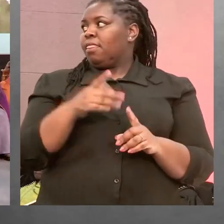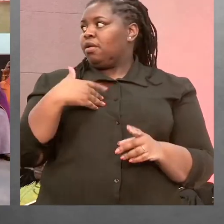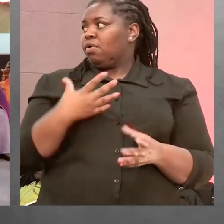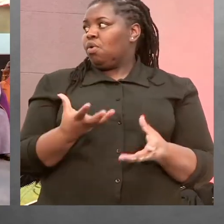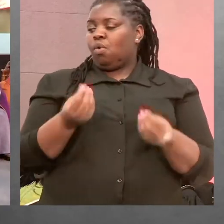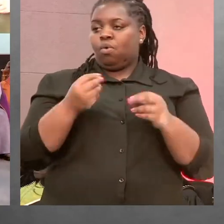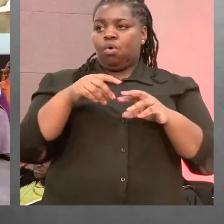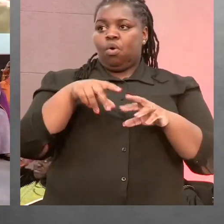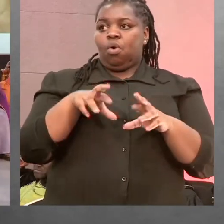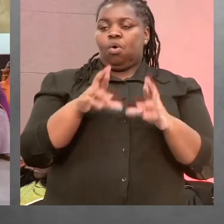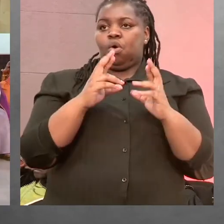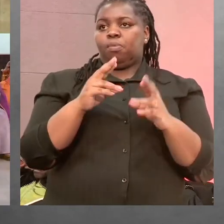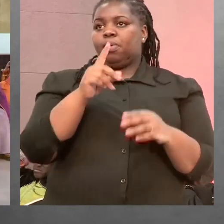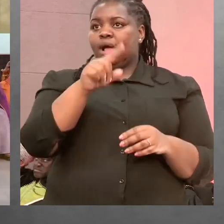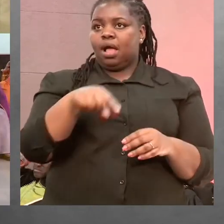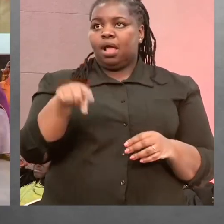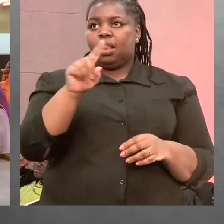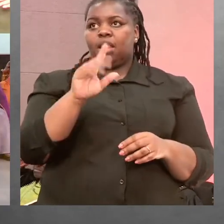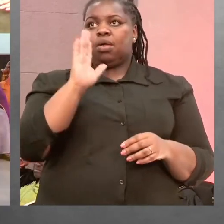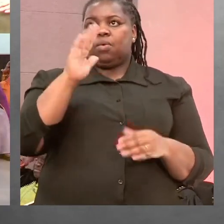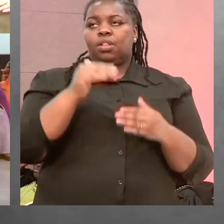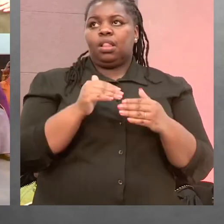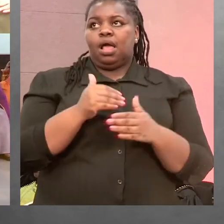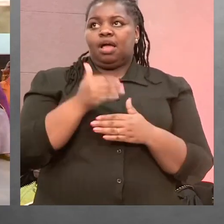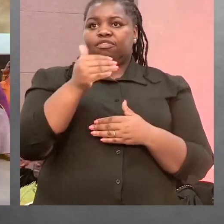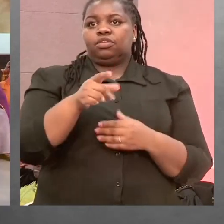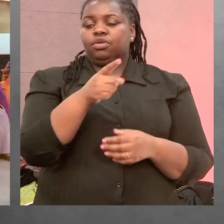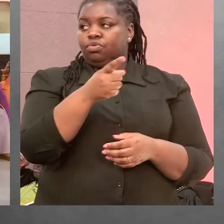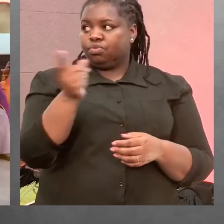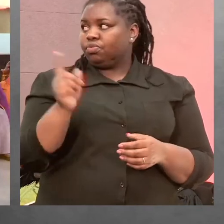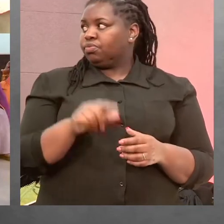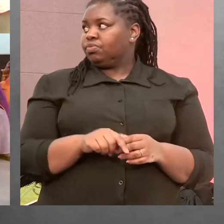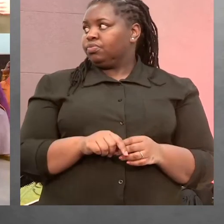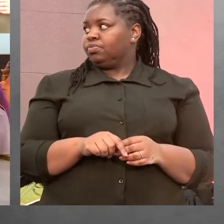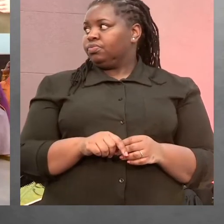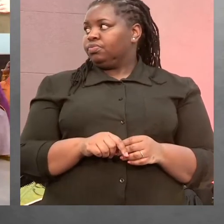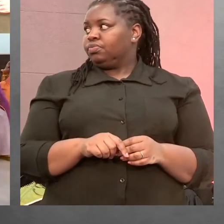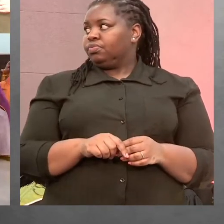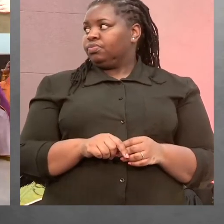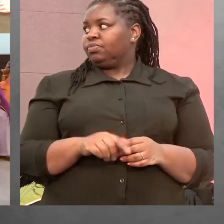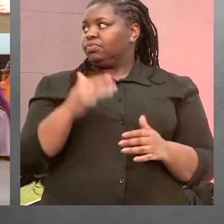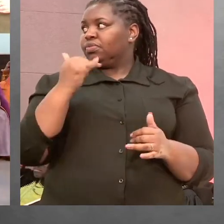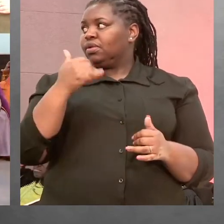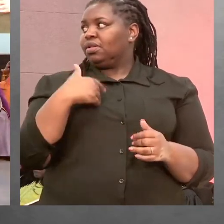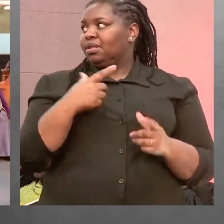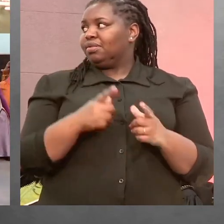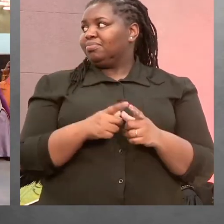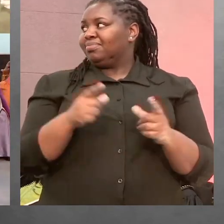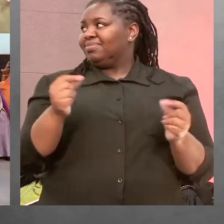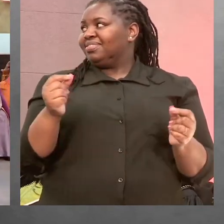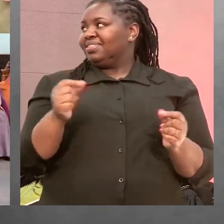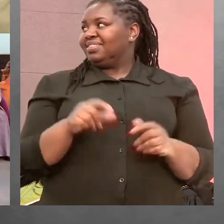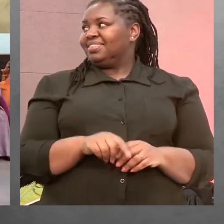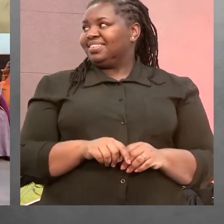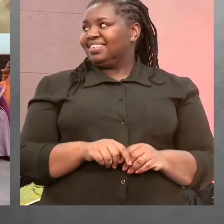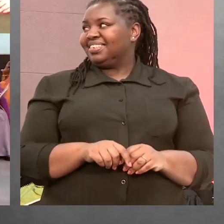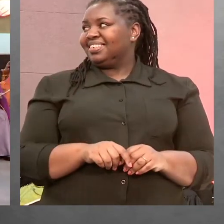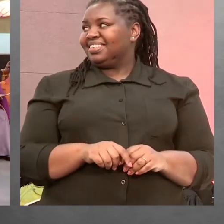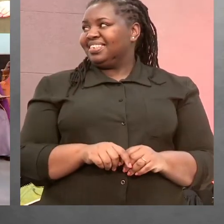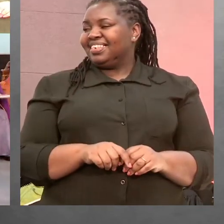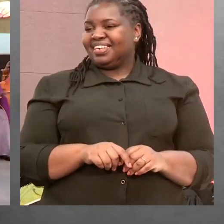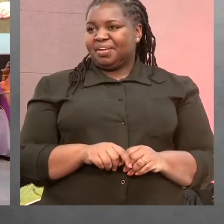hopes of those that are to come after you. Now, as I will be landing,